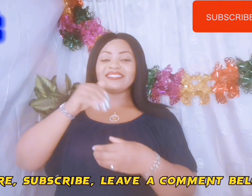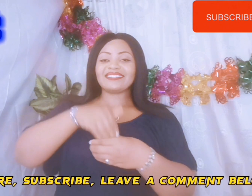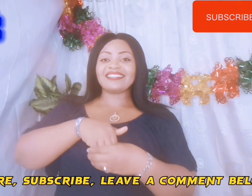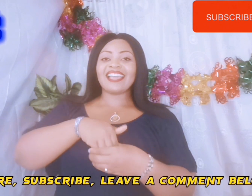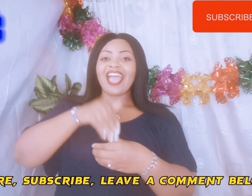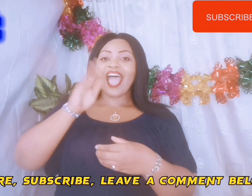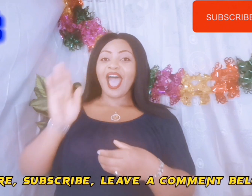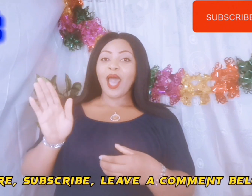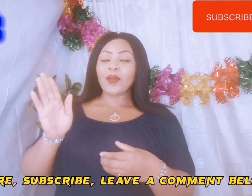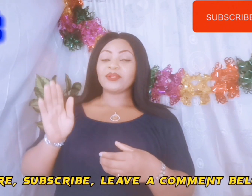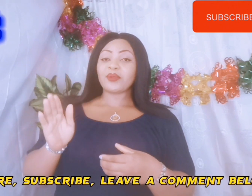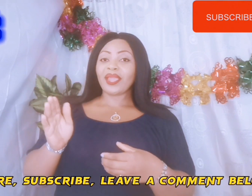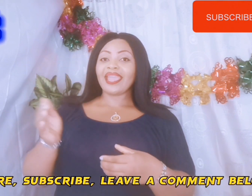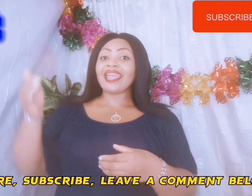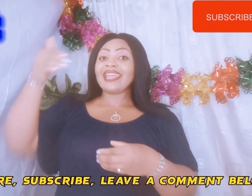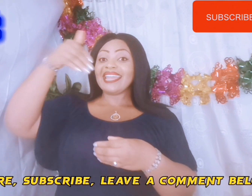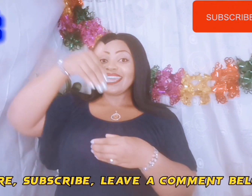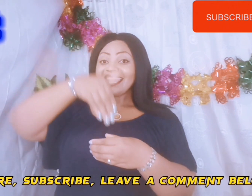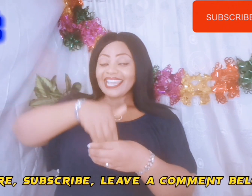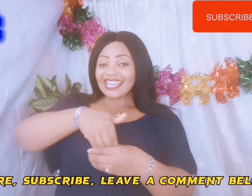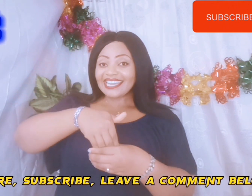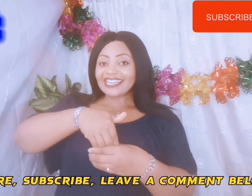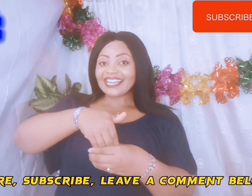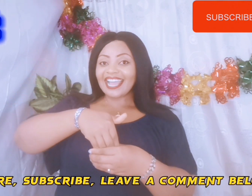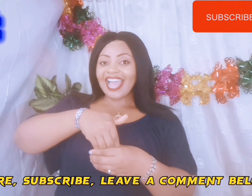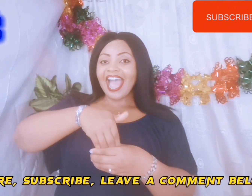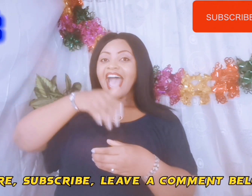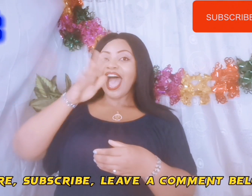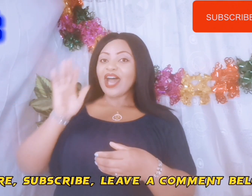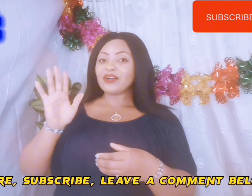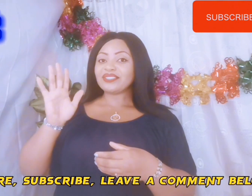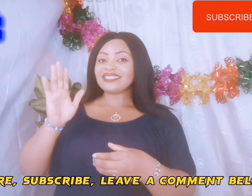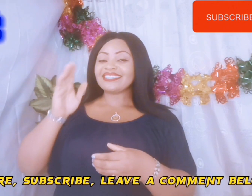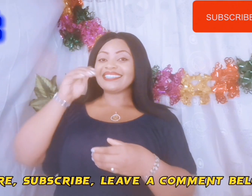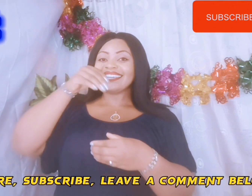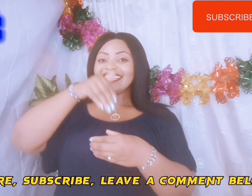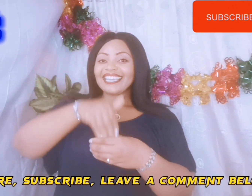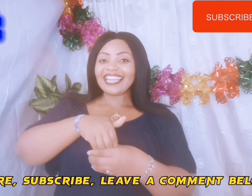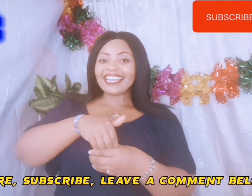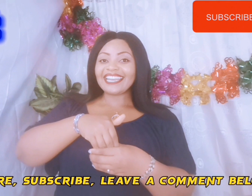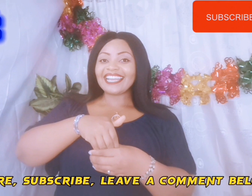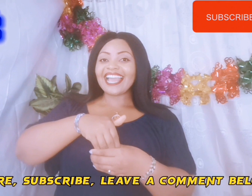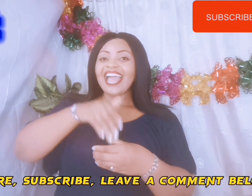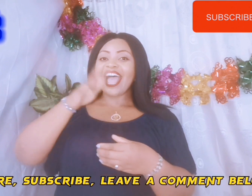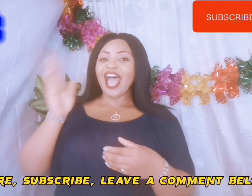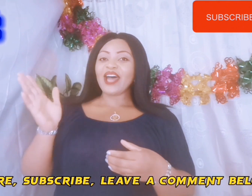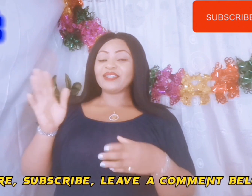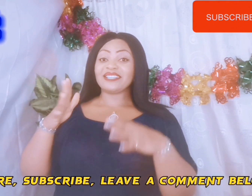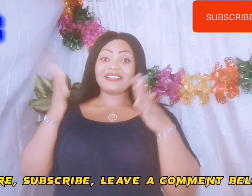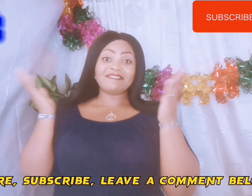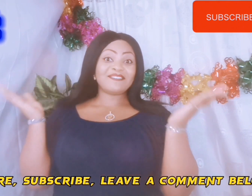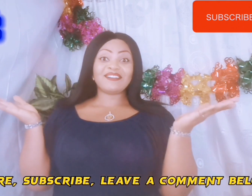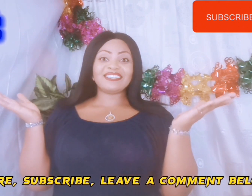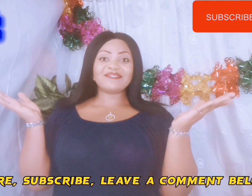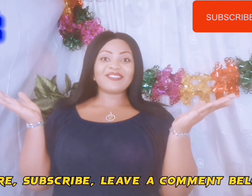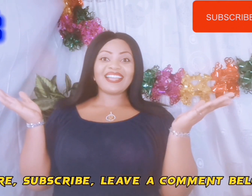Out, out, out. Very simple guys. In, out, in,